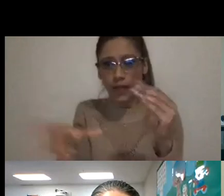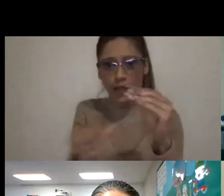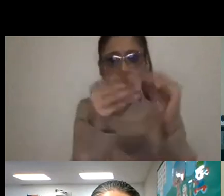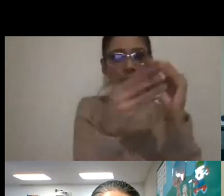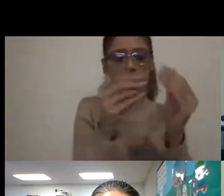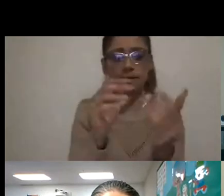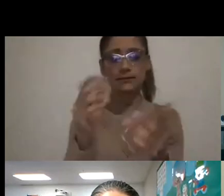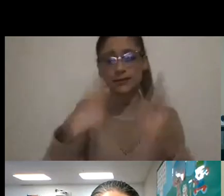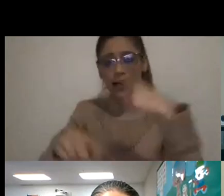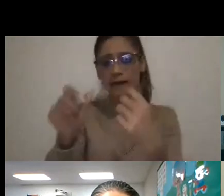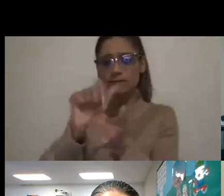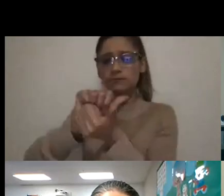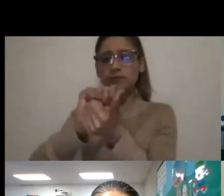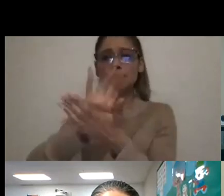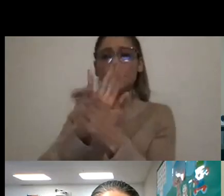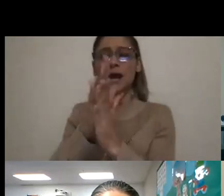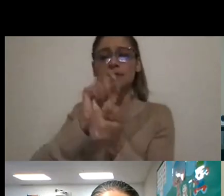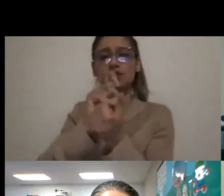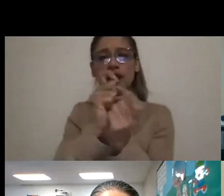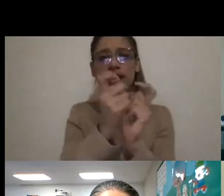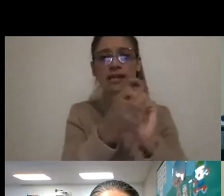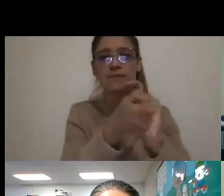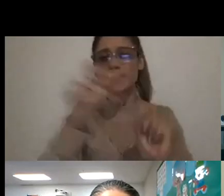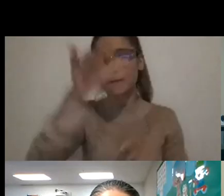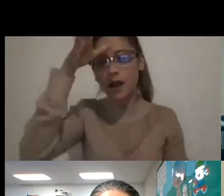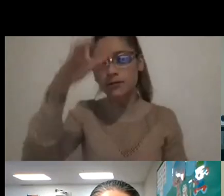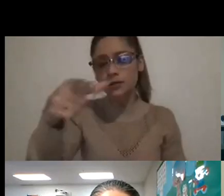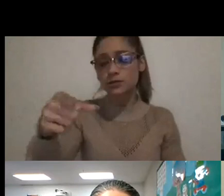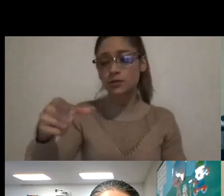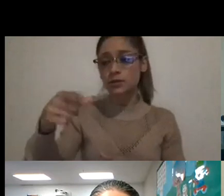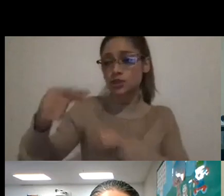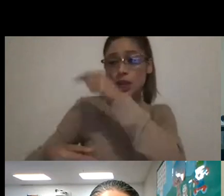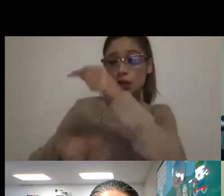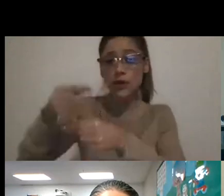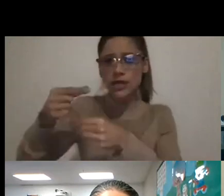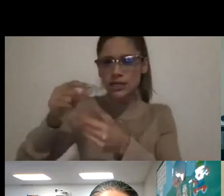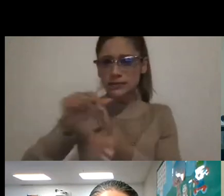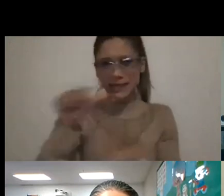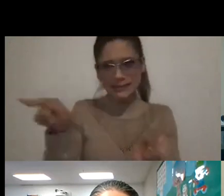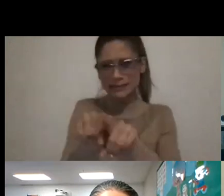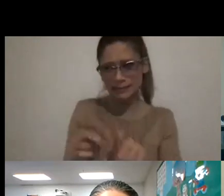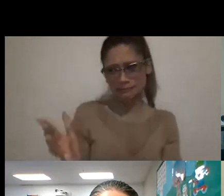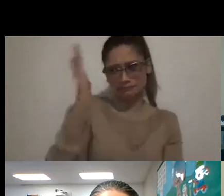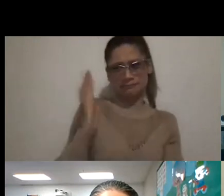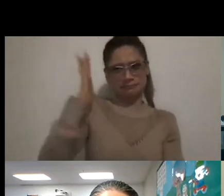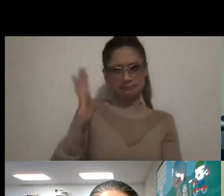No. So now it's more new ASL signs. So signs are changing.